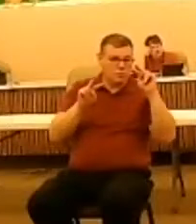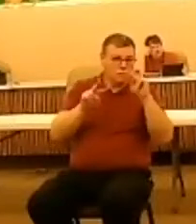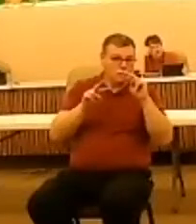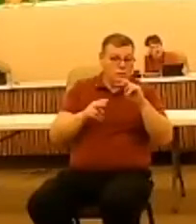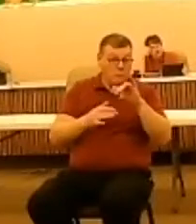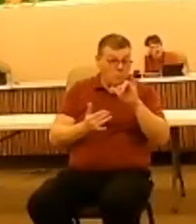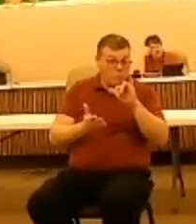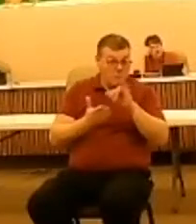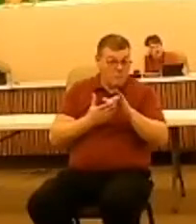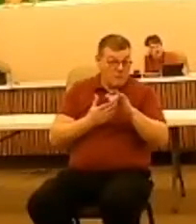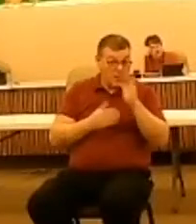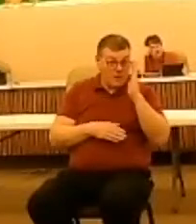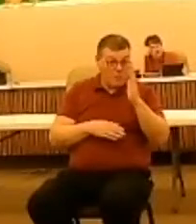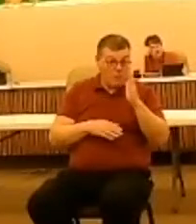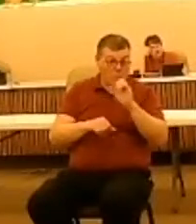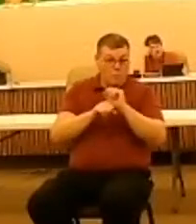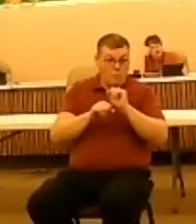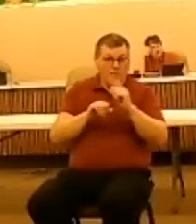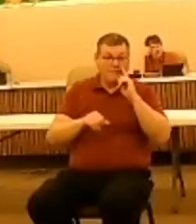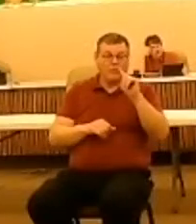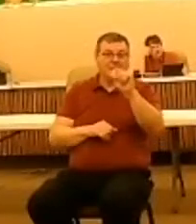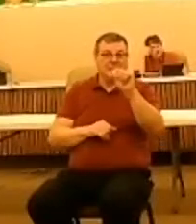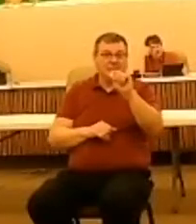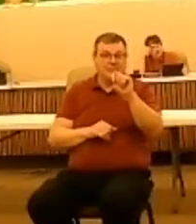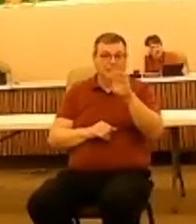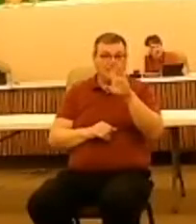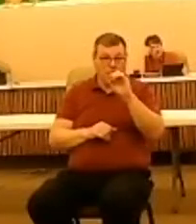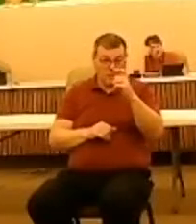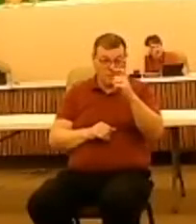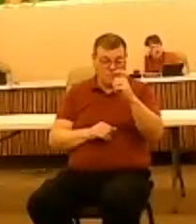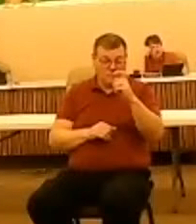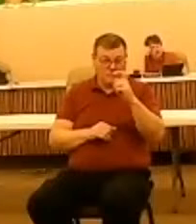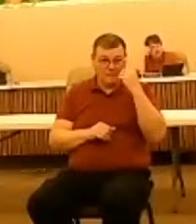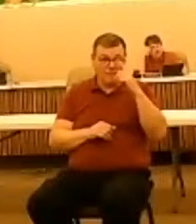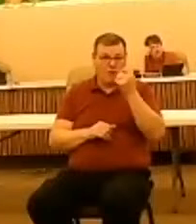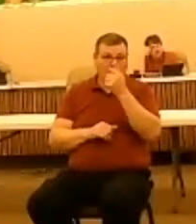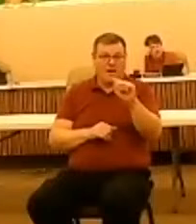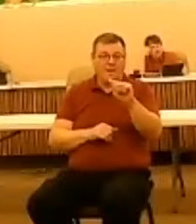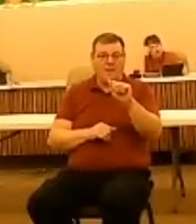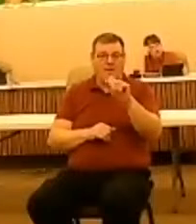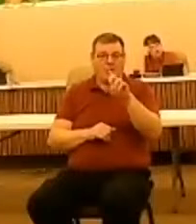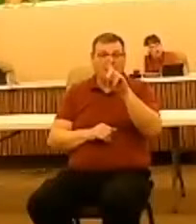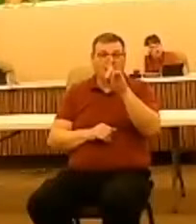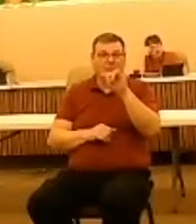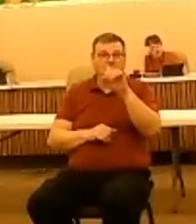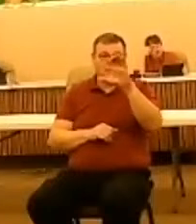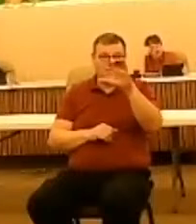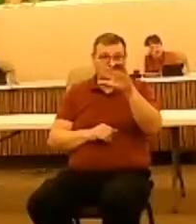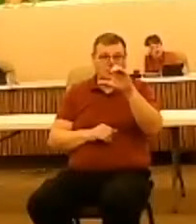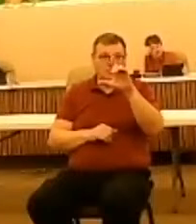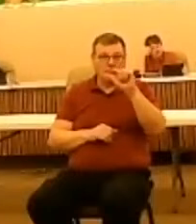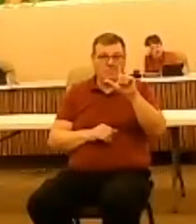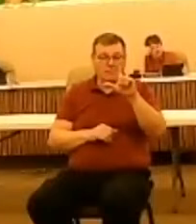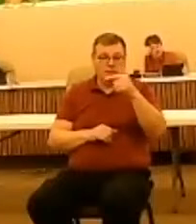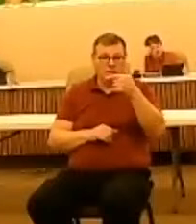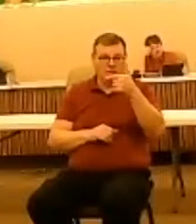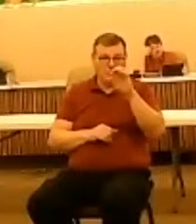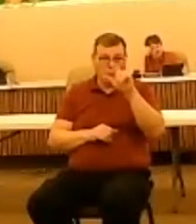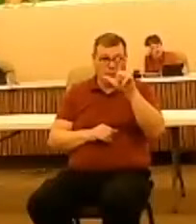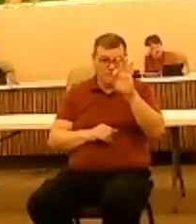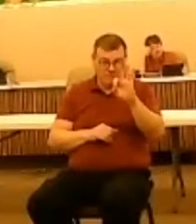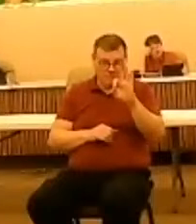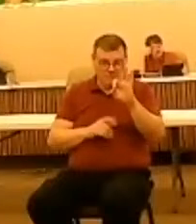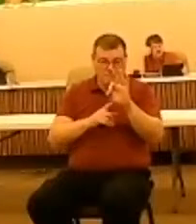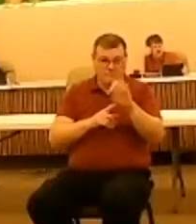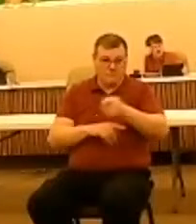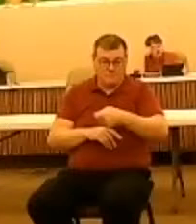would work as tee boxes for any of the disc golf facilities in town, if we're